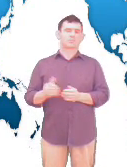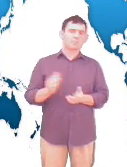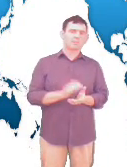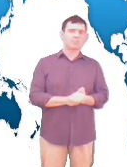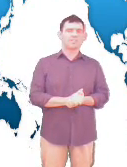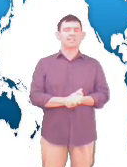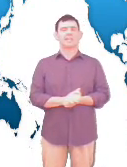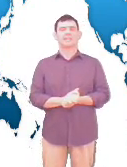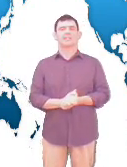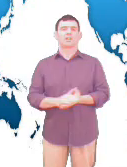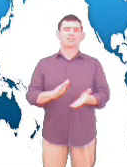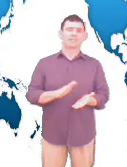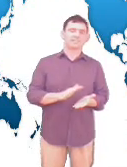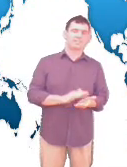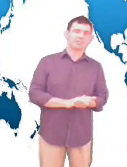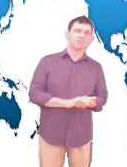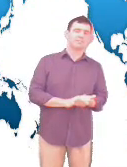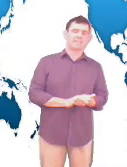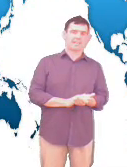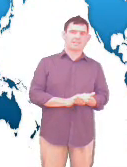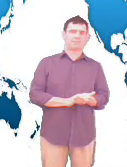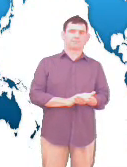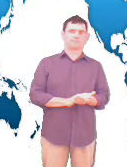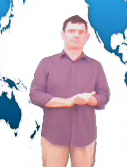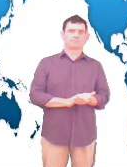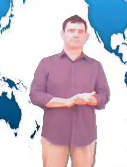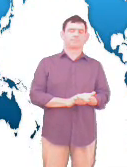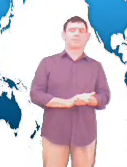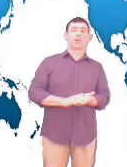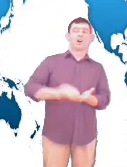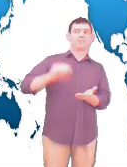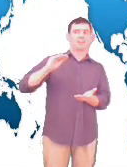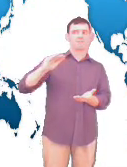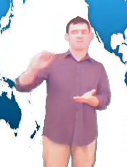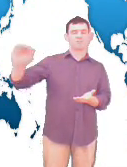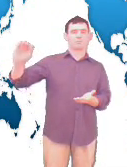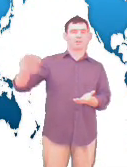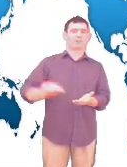So measuring again on a scale of 0 to 10 of that roadblock,